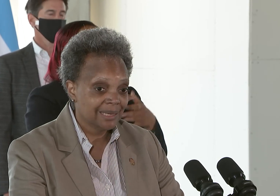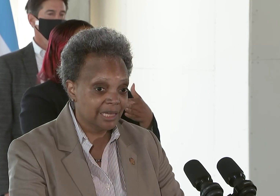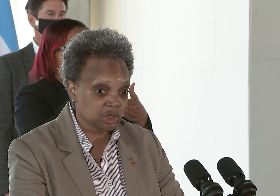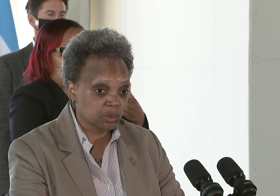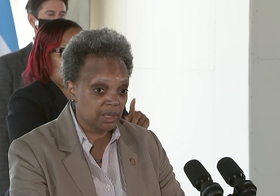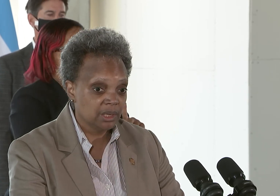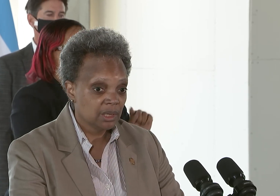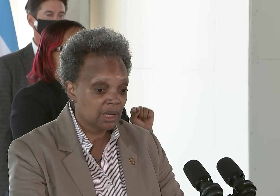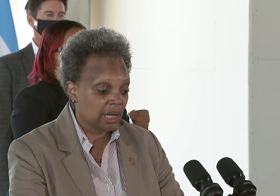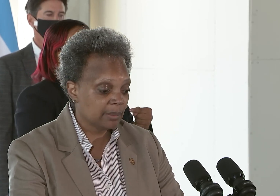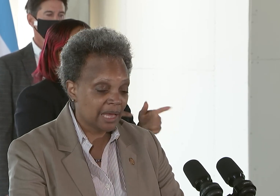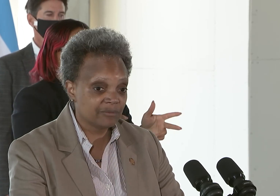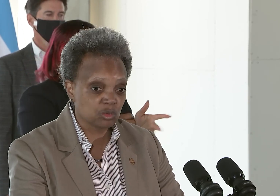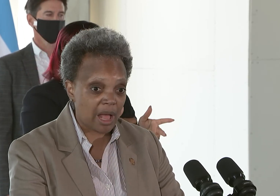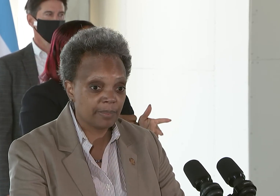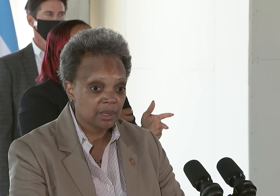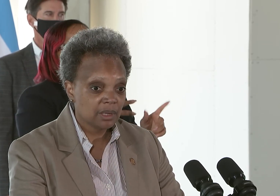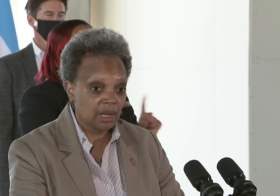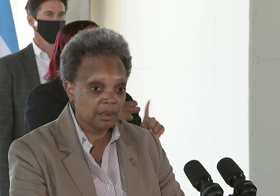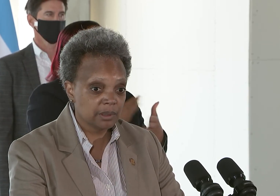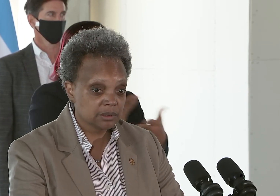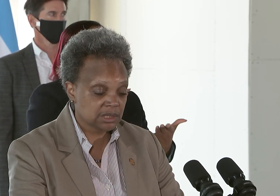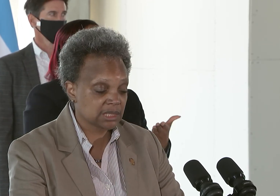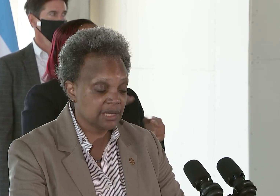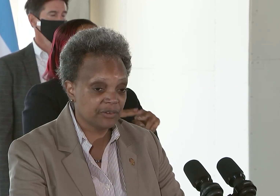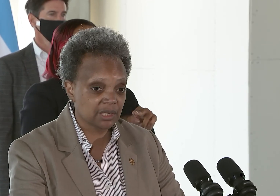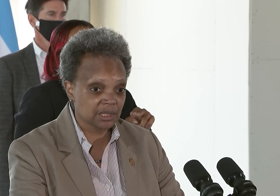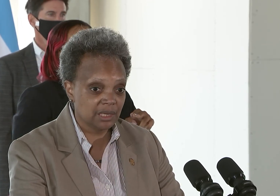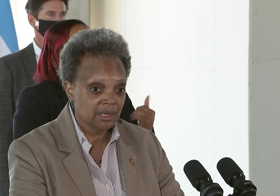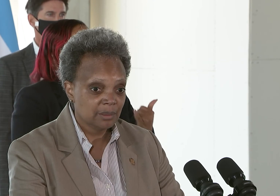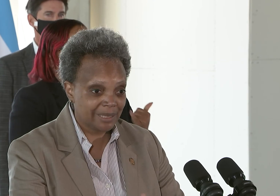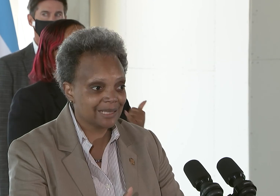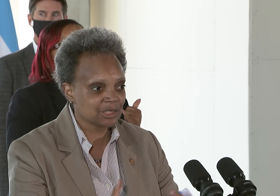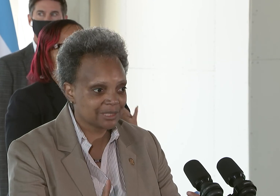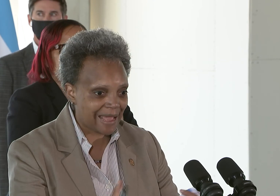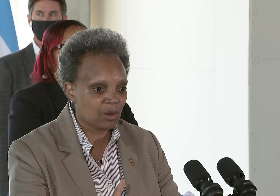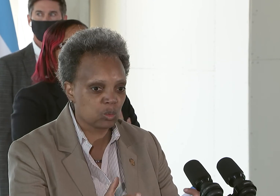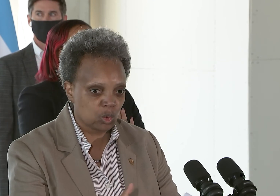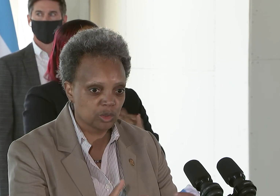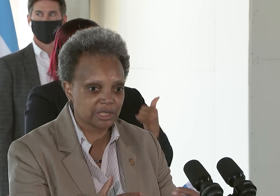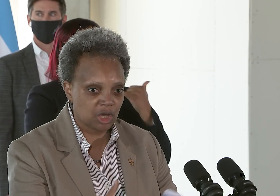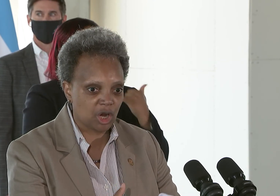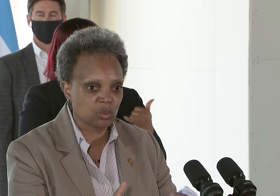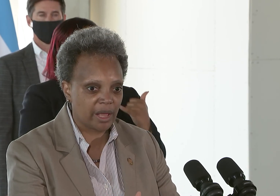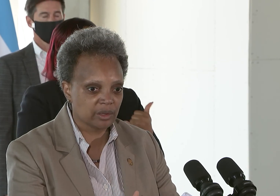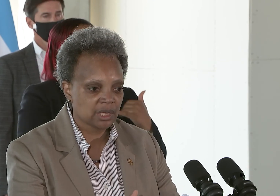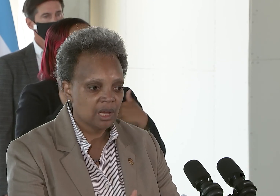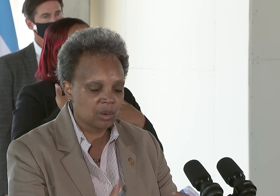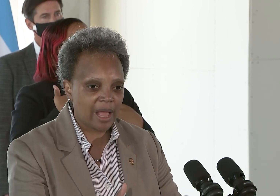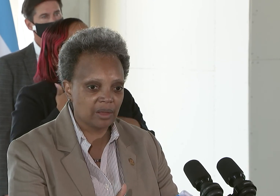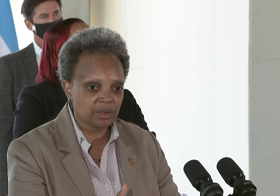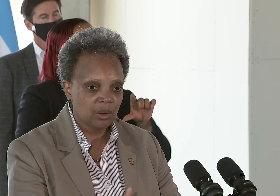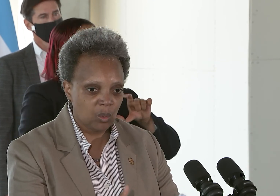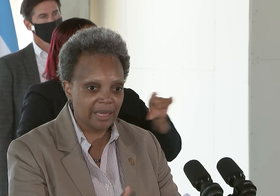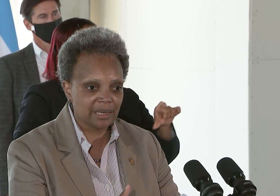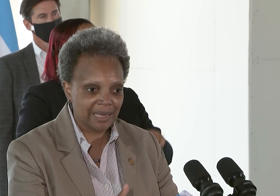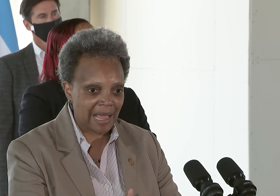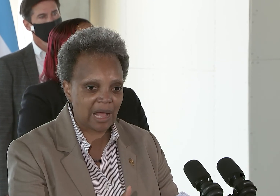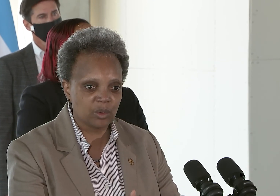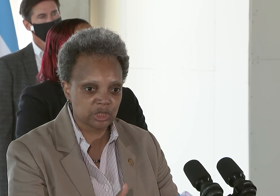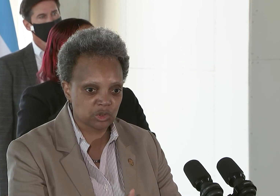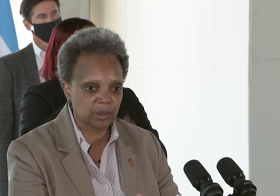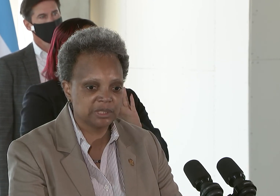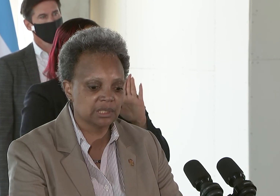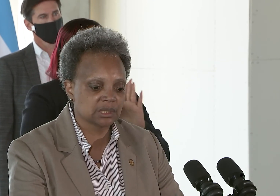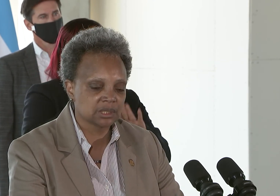in injury, have dropped significantly because there's now rules and guardrails around when and